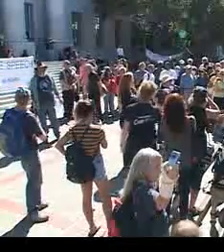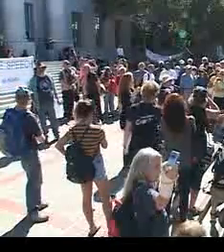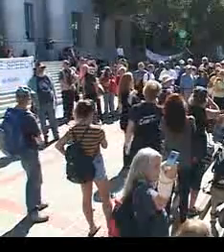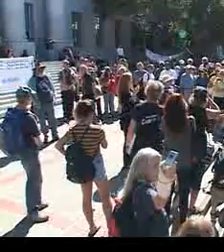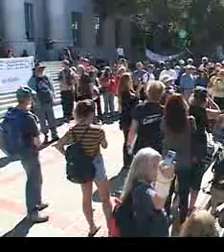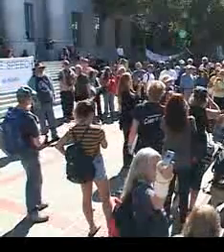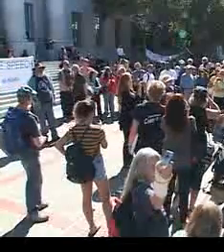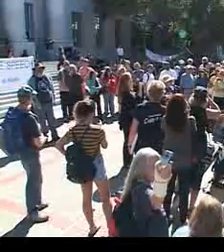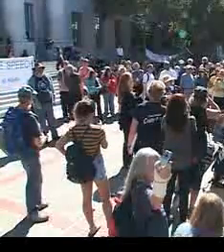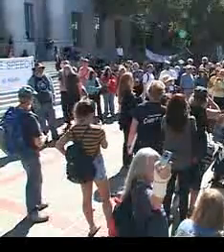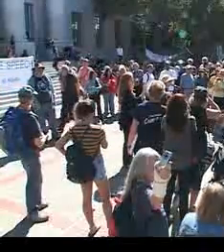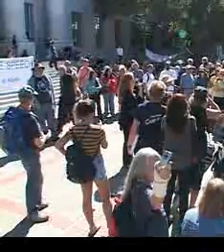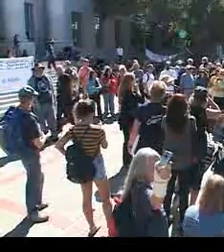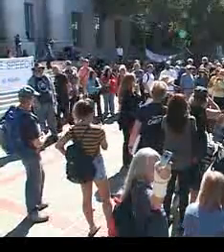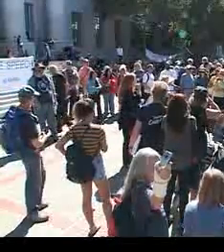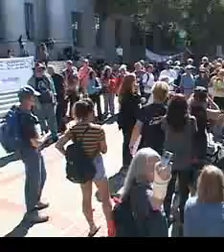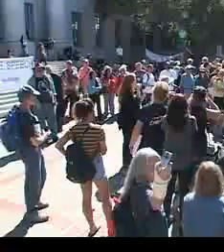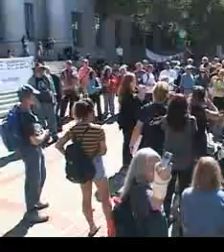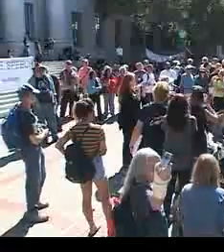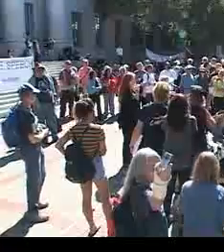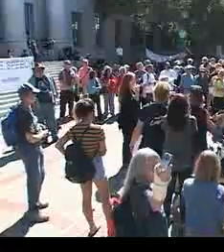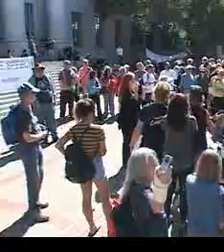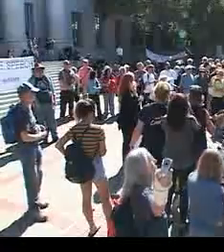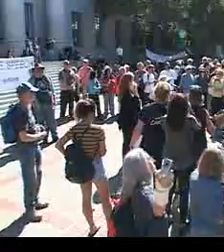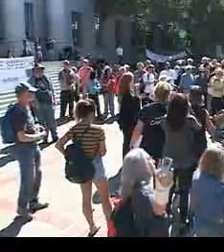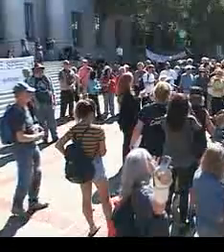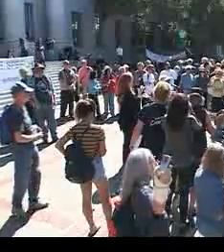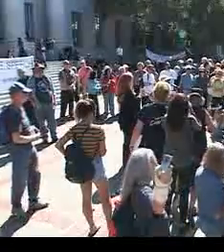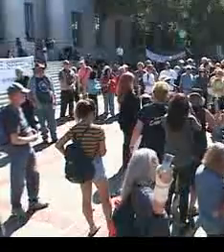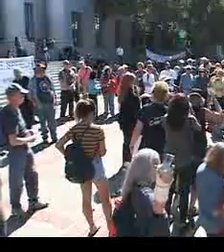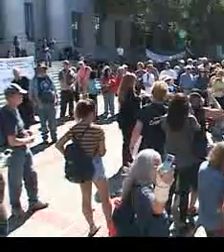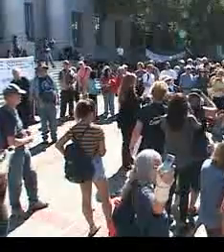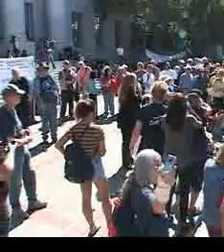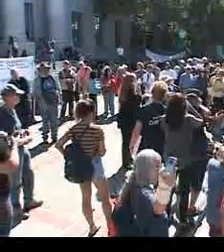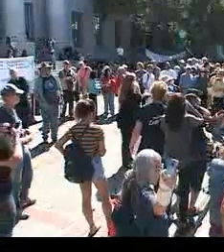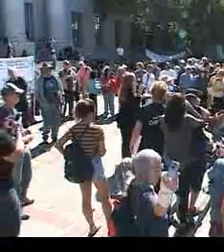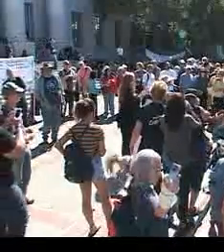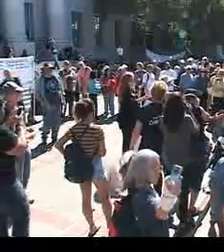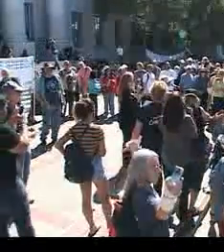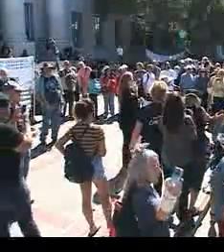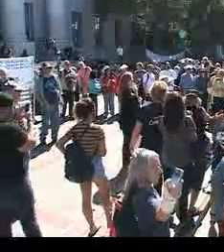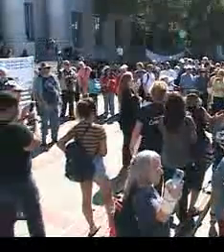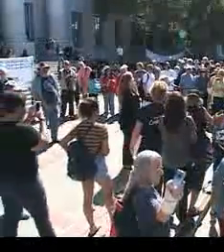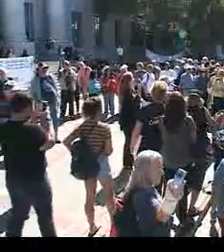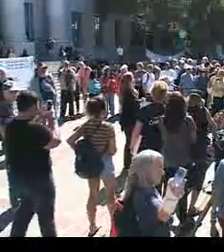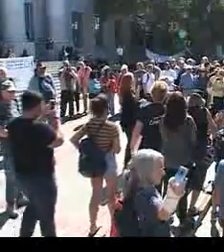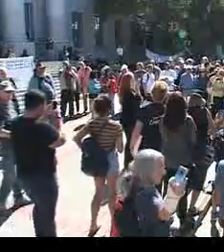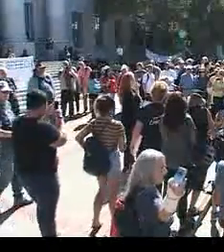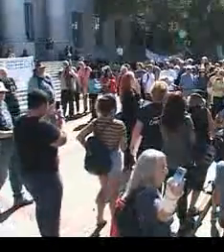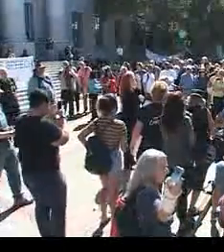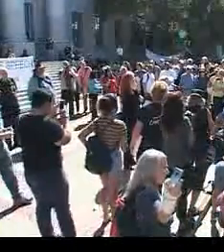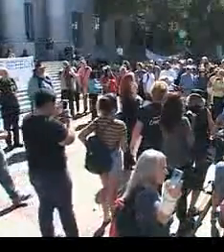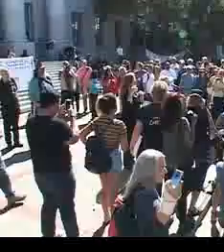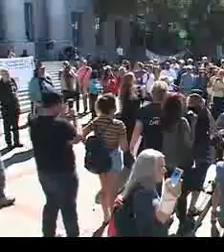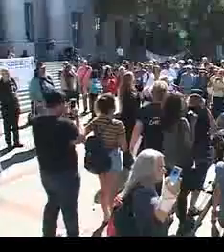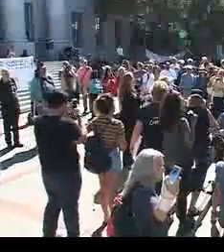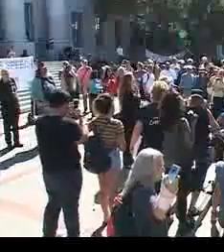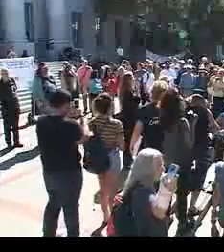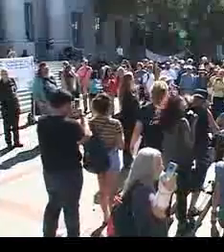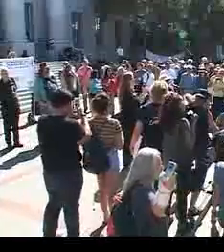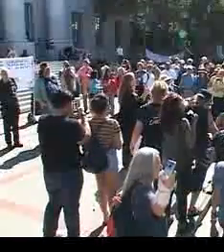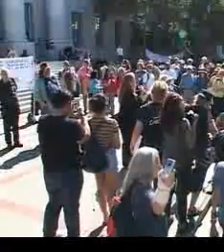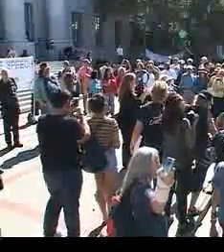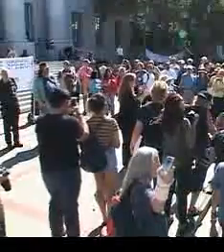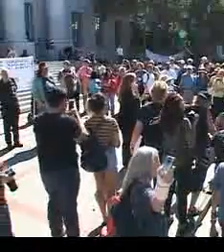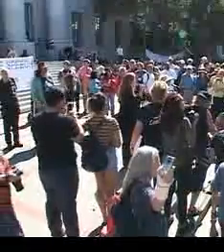Racial Equality. I don't know what the leaflet said. They probably said there was going to be a demonstration. He was collecting money for